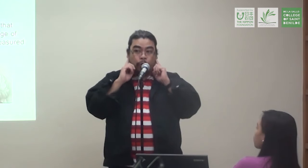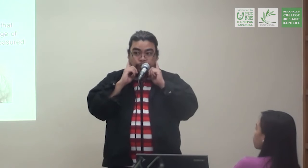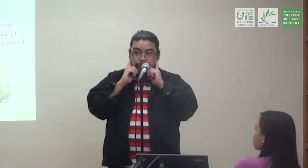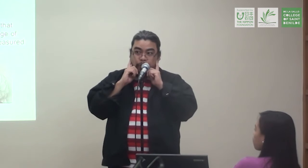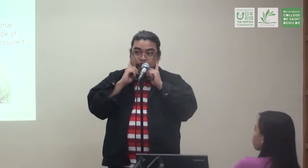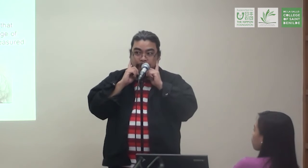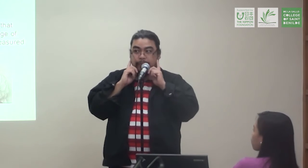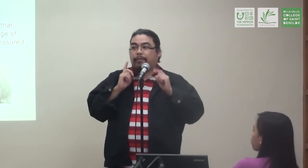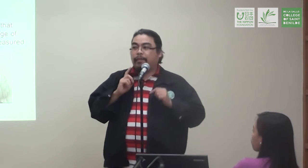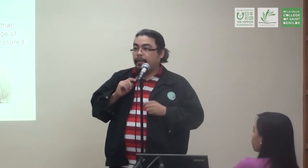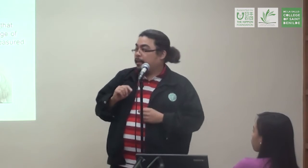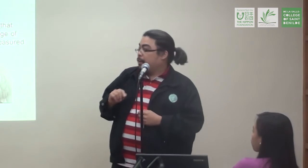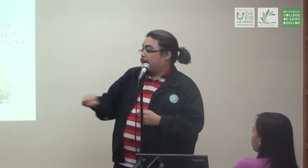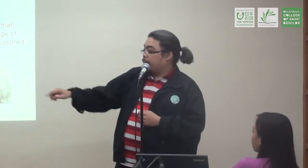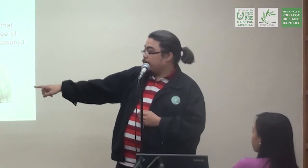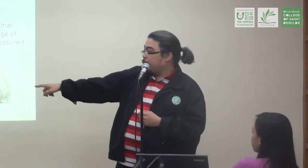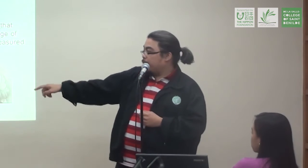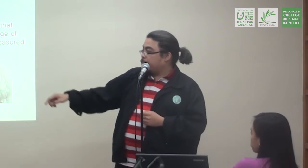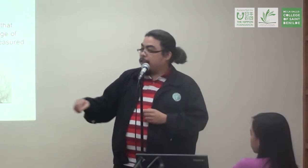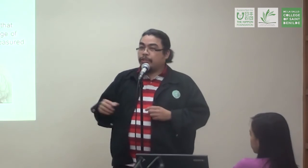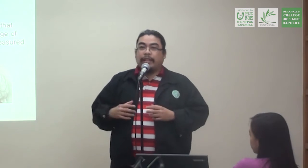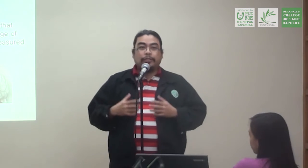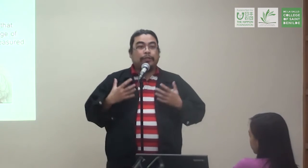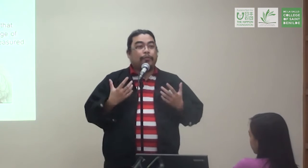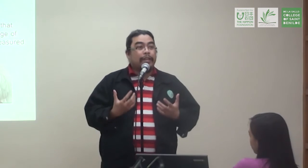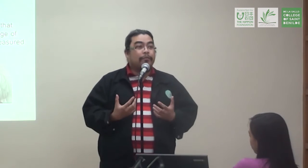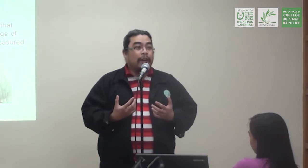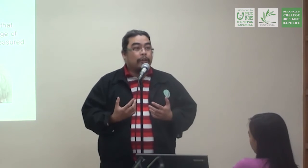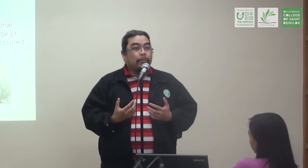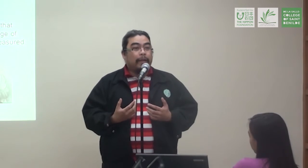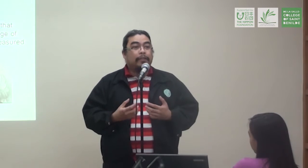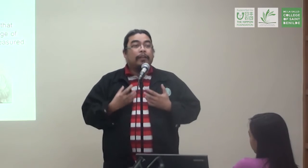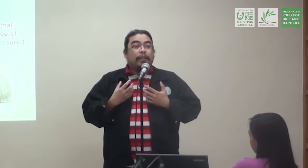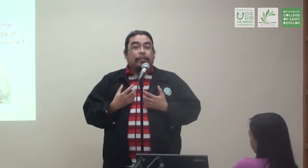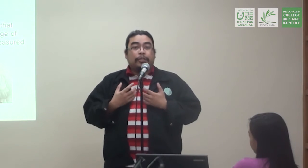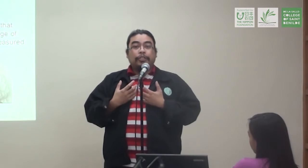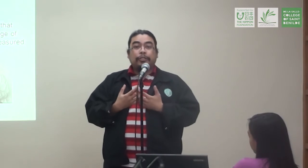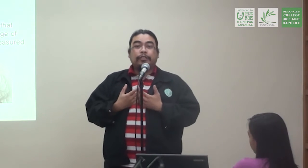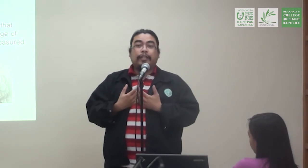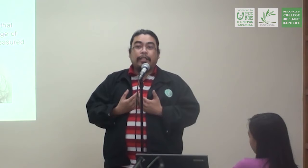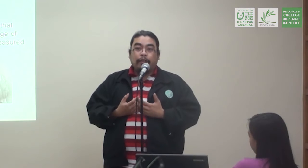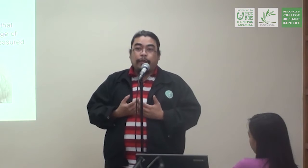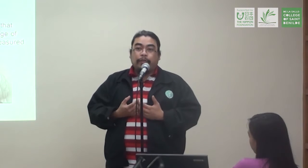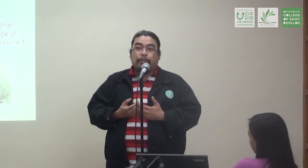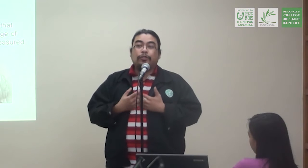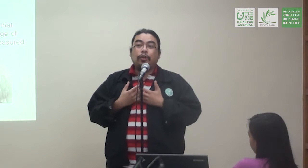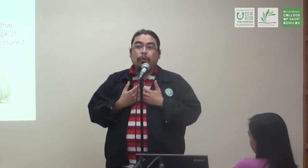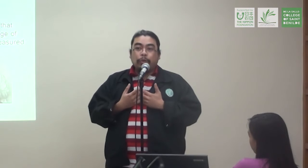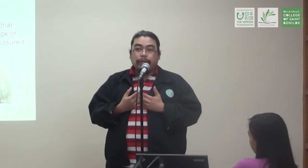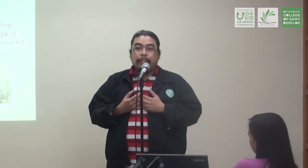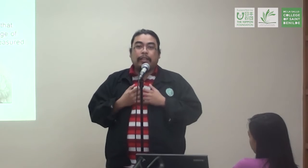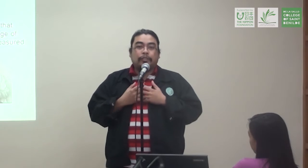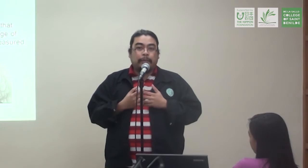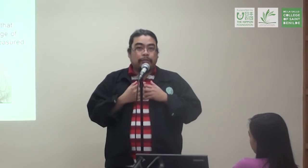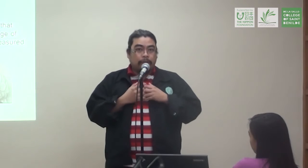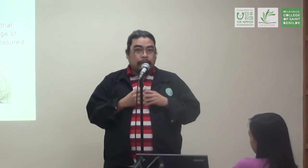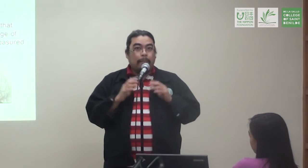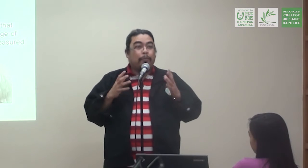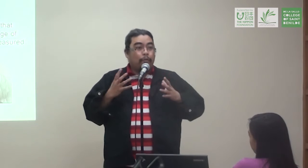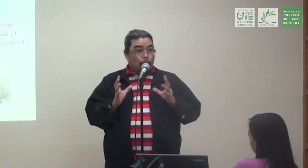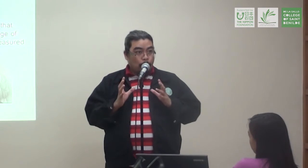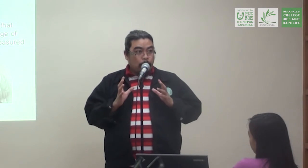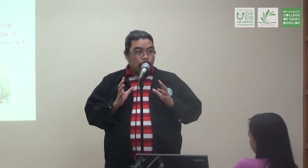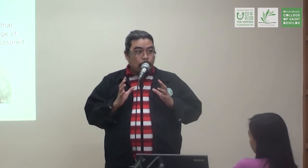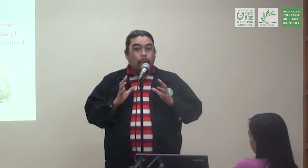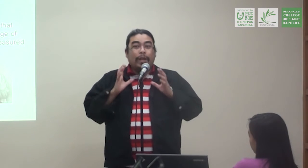braille or an audio format. Another one is distraction-free environment. There are certain individuals who would need a special